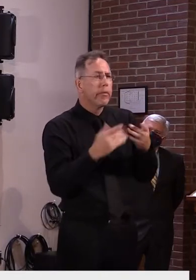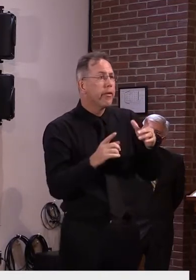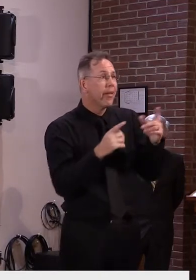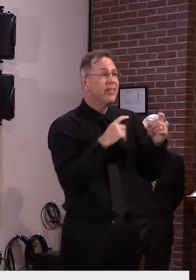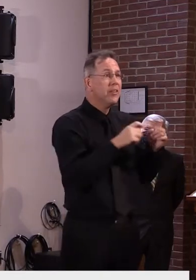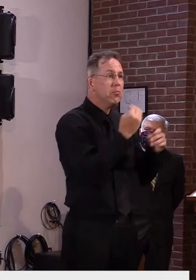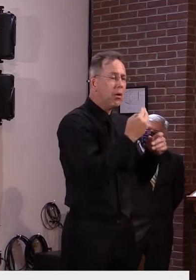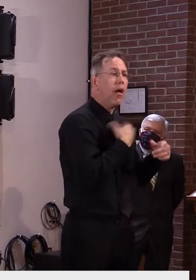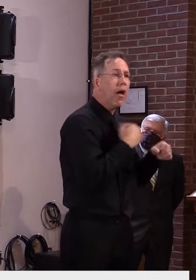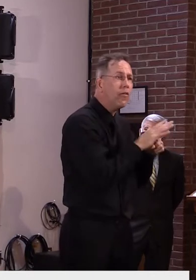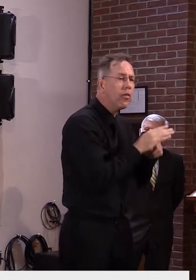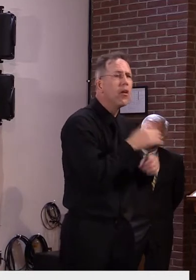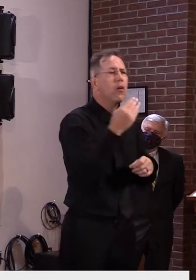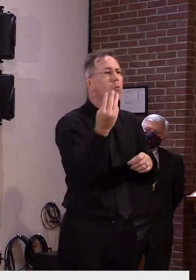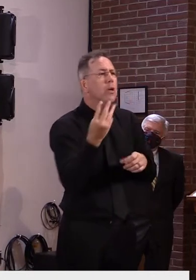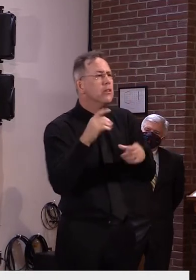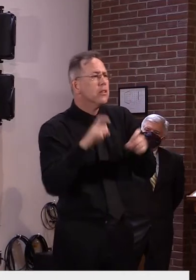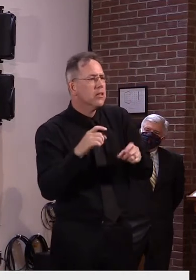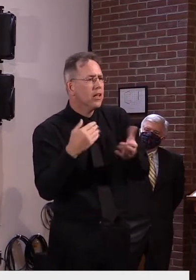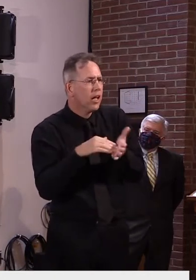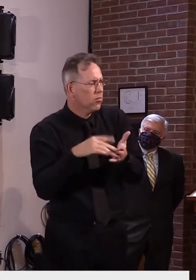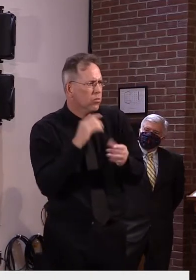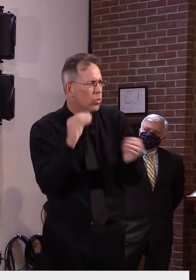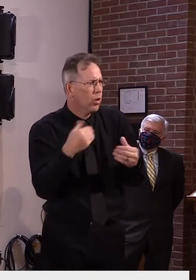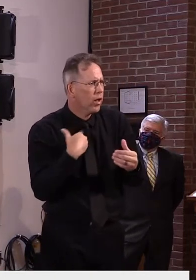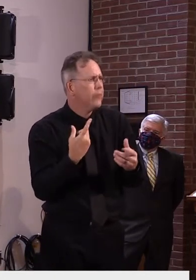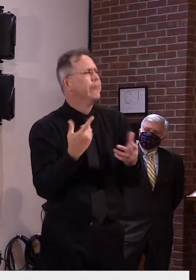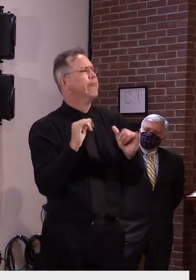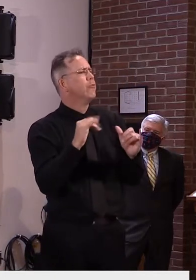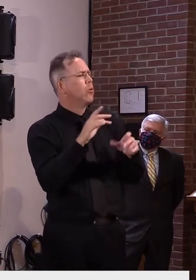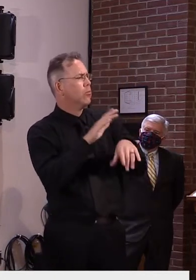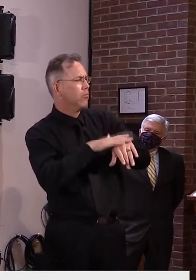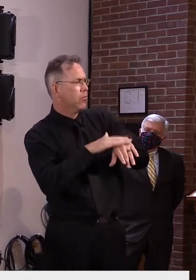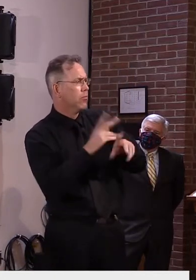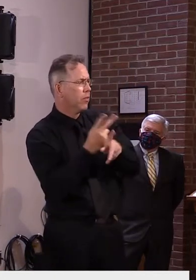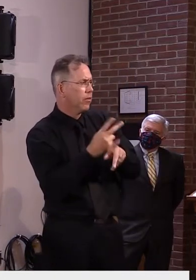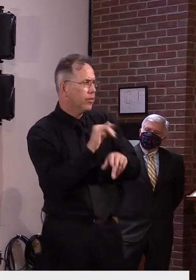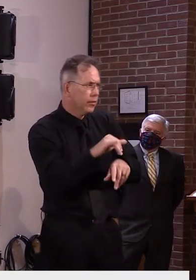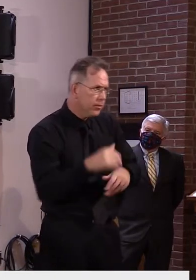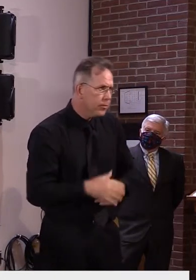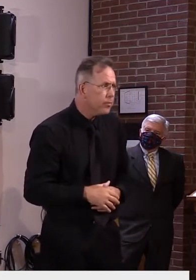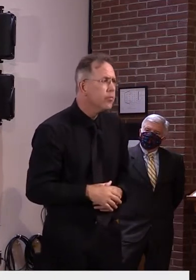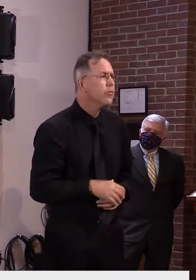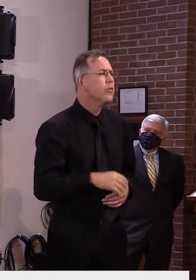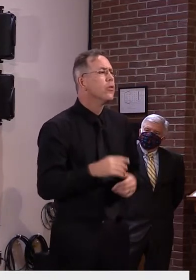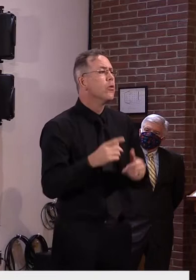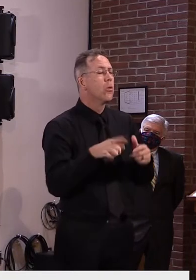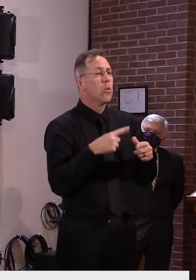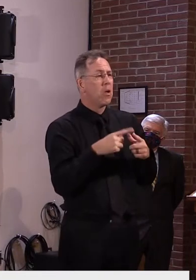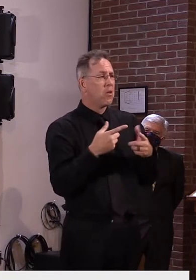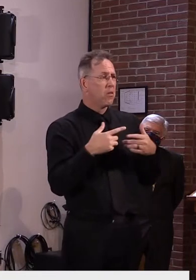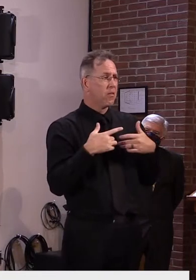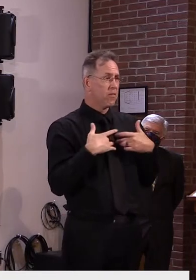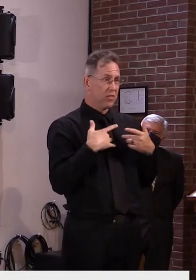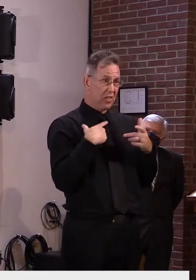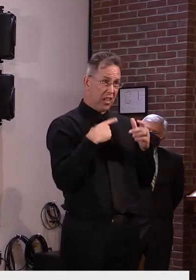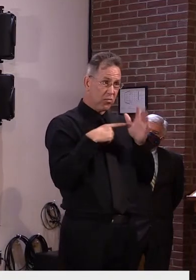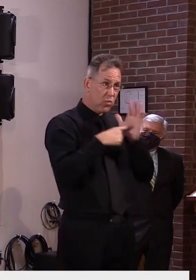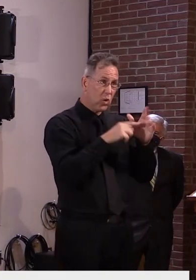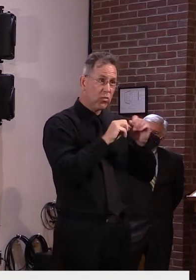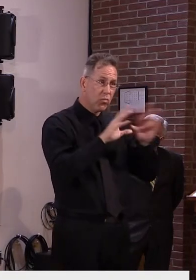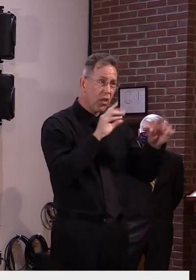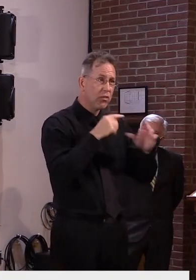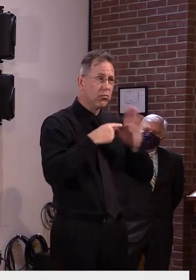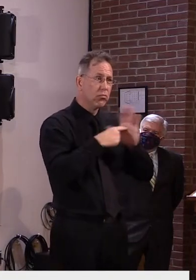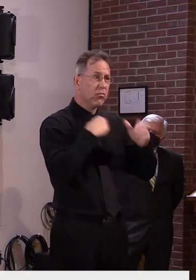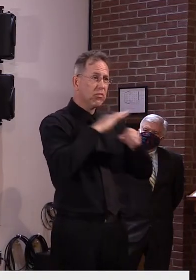When used in this way, at a time when the pretest probability is actually pretty low, any positive result would